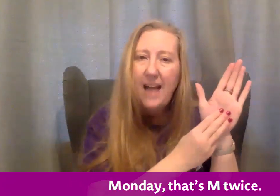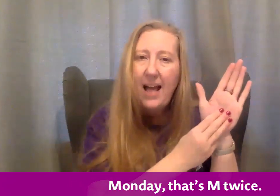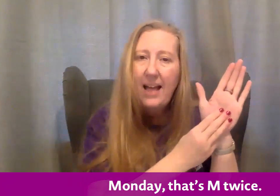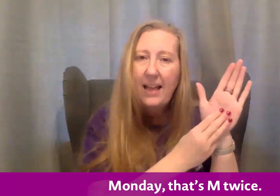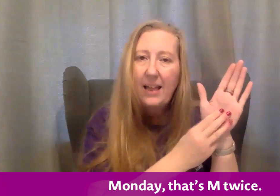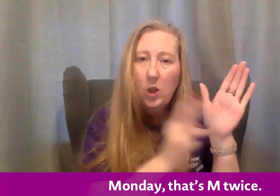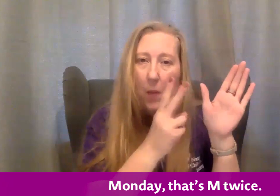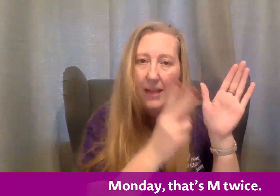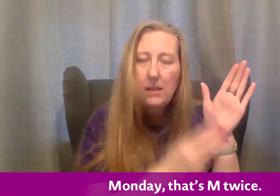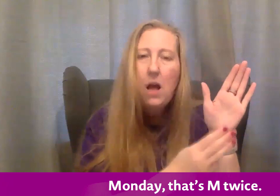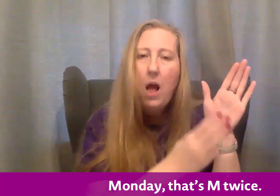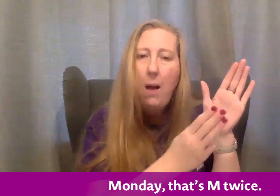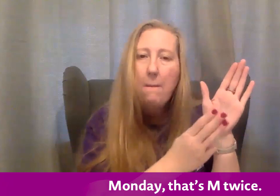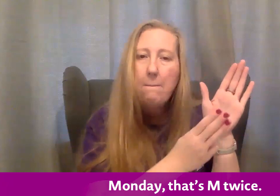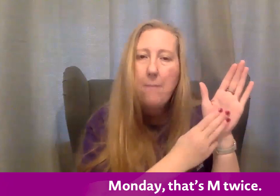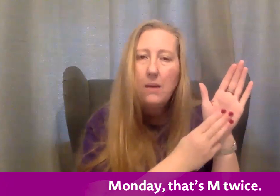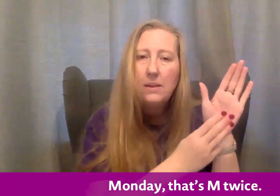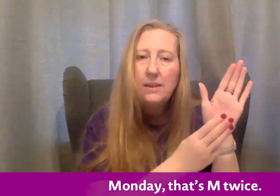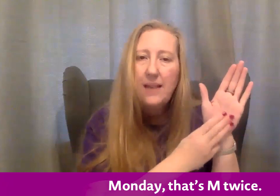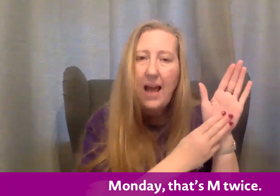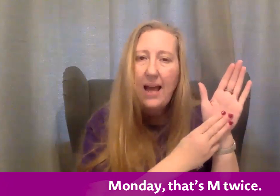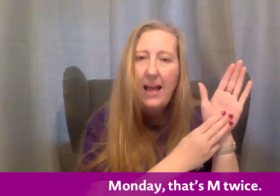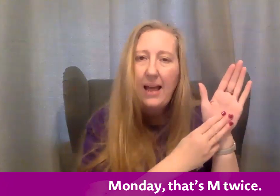monday it's m twice